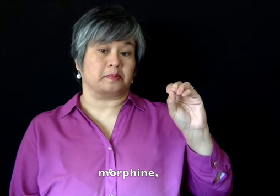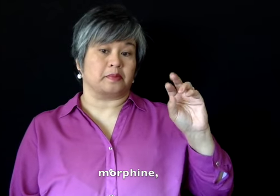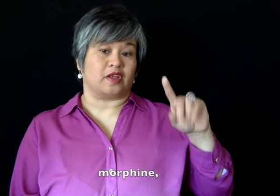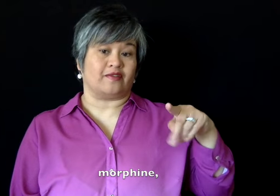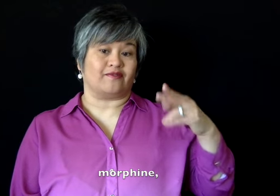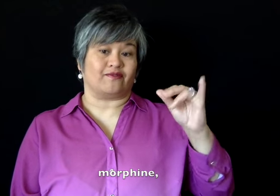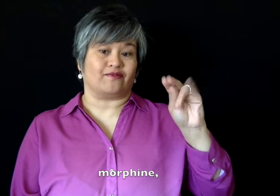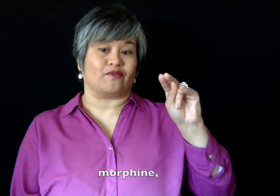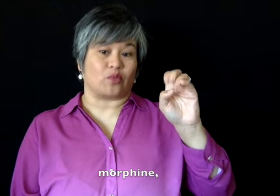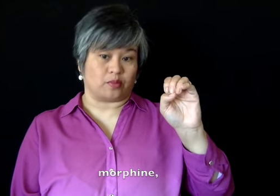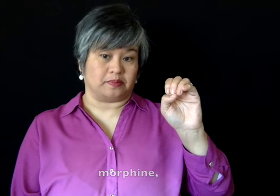morphine,